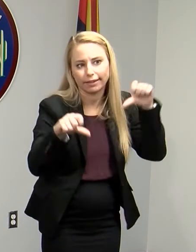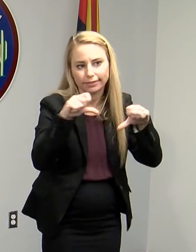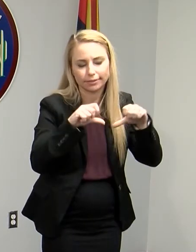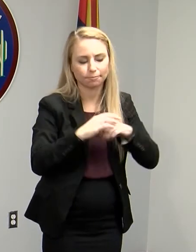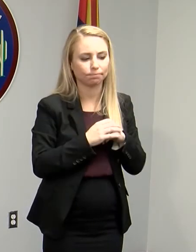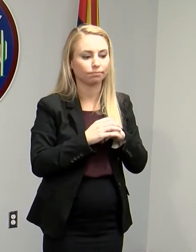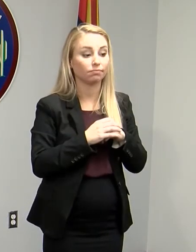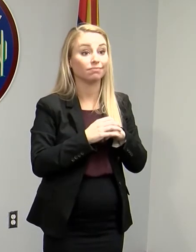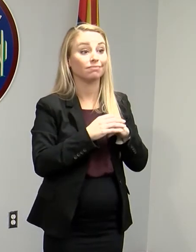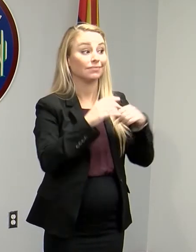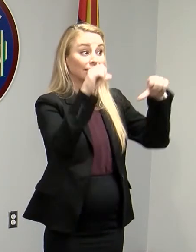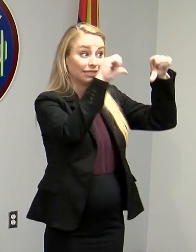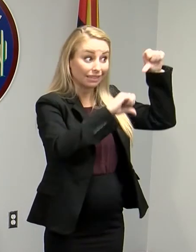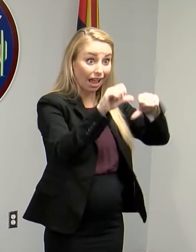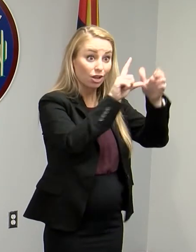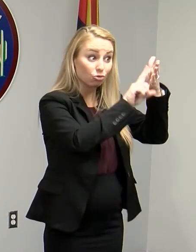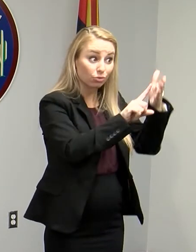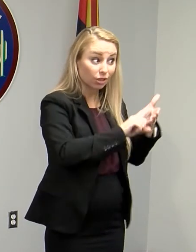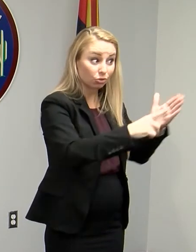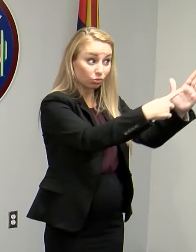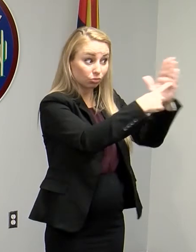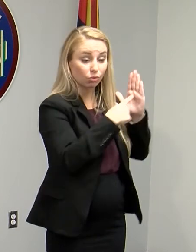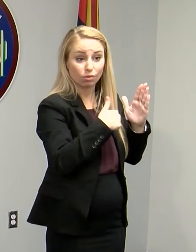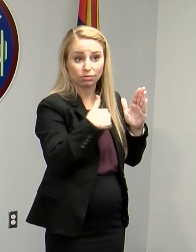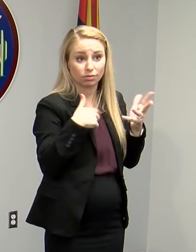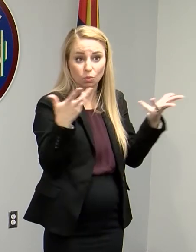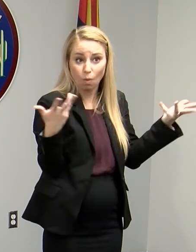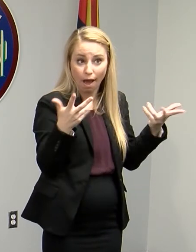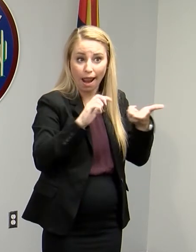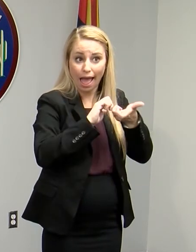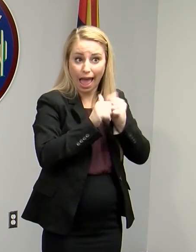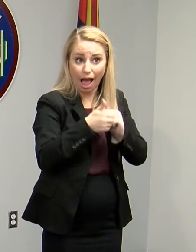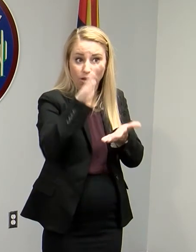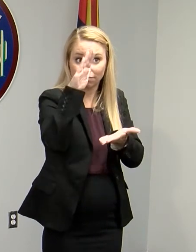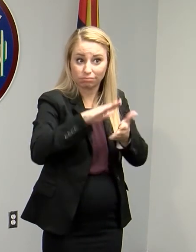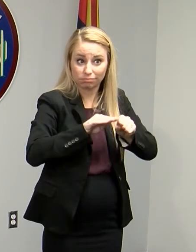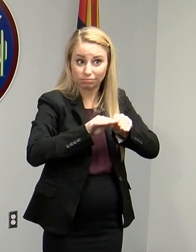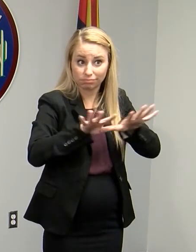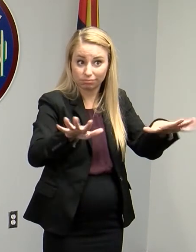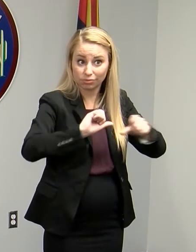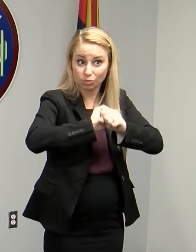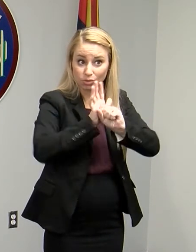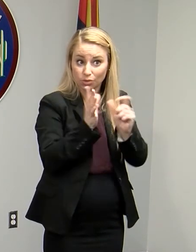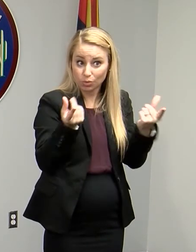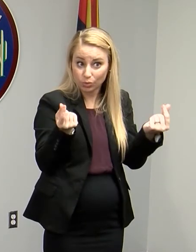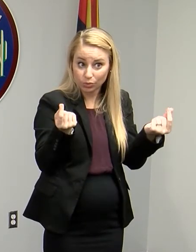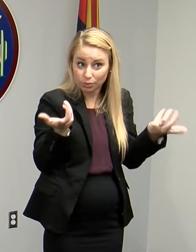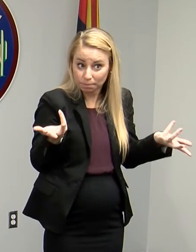Maricopa County residents slow the rapid growth of COVID-19 cases in our community.